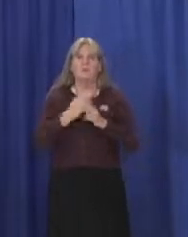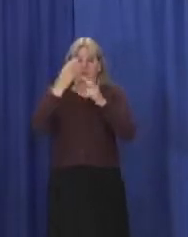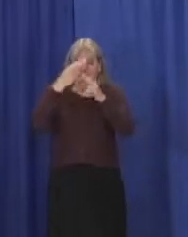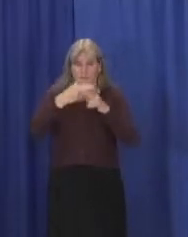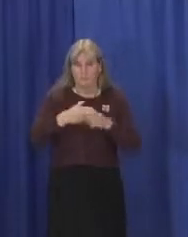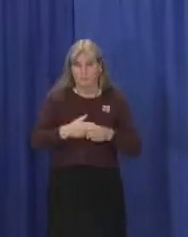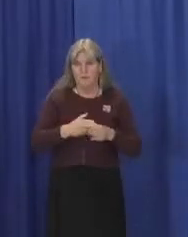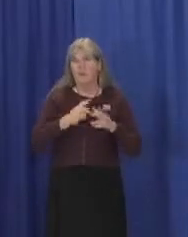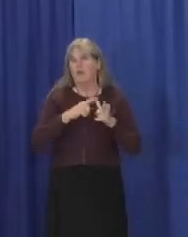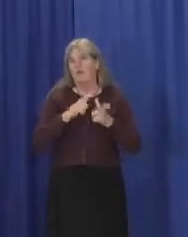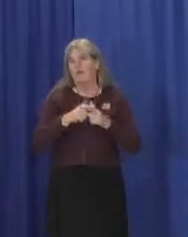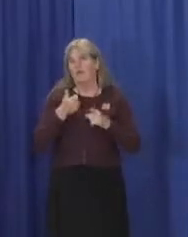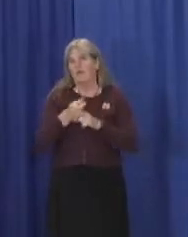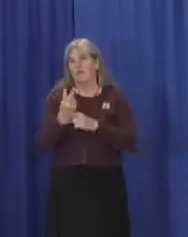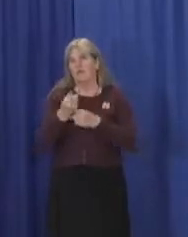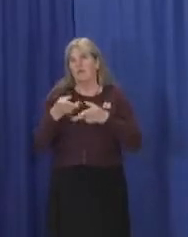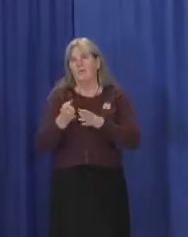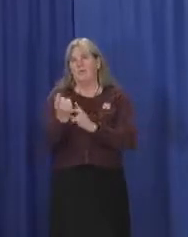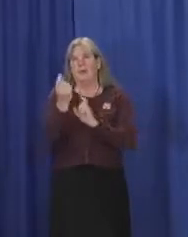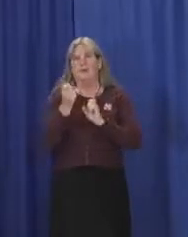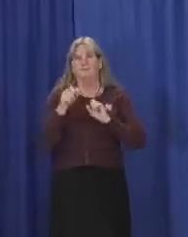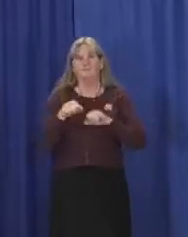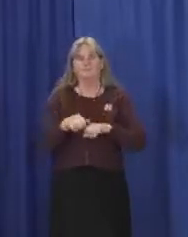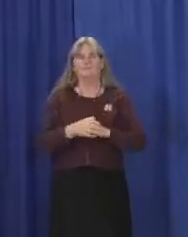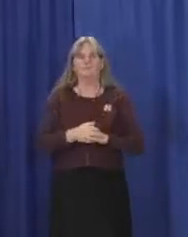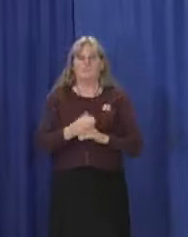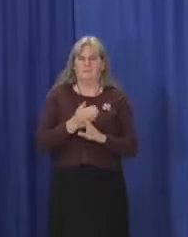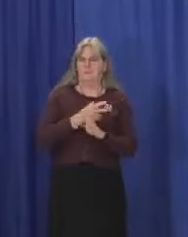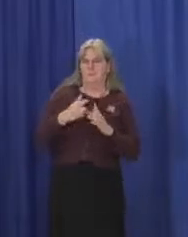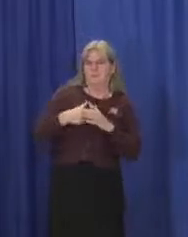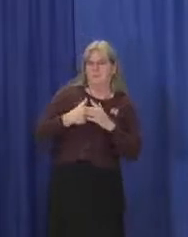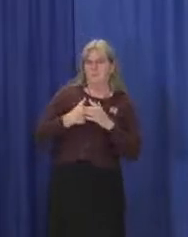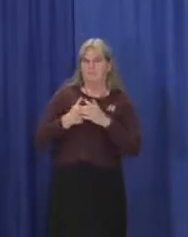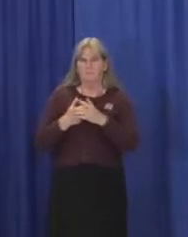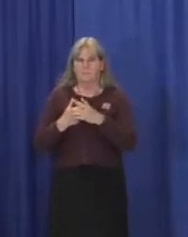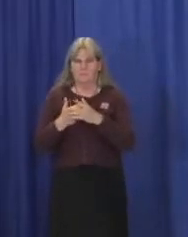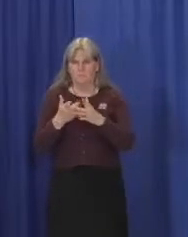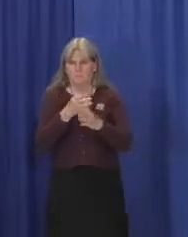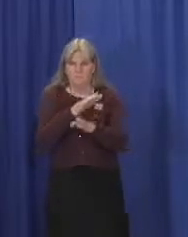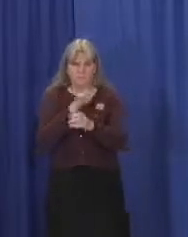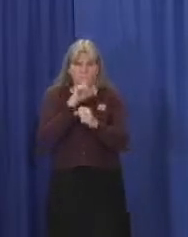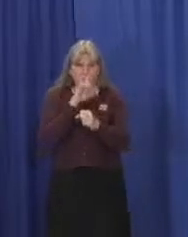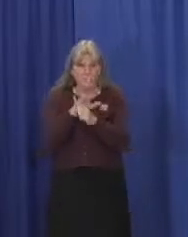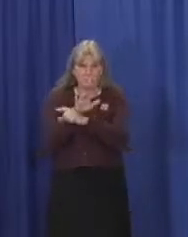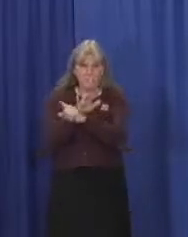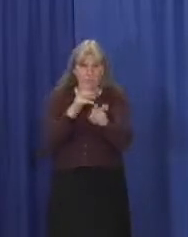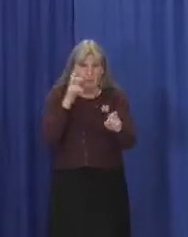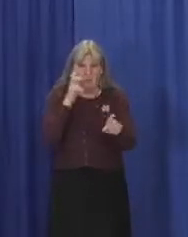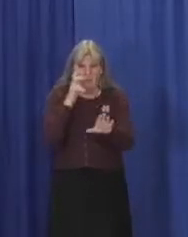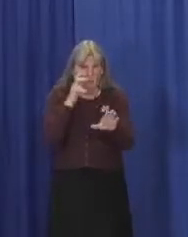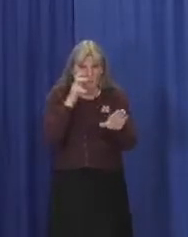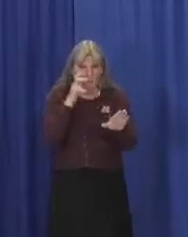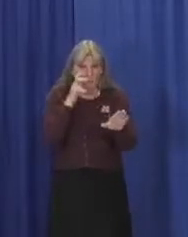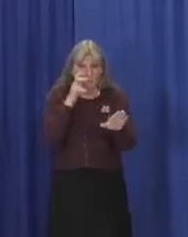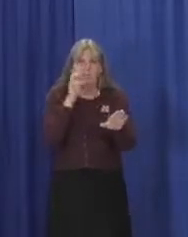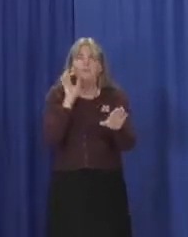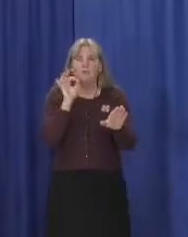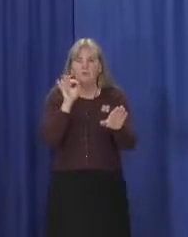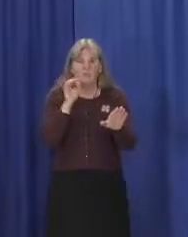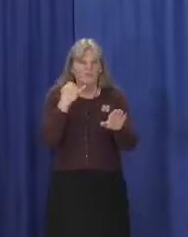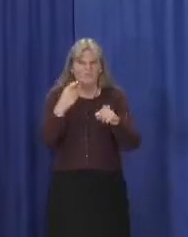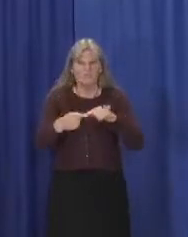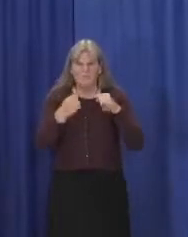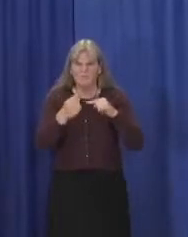by name, and you will each have 2 questions. Before we begin with our speakers, I would like to verify that everyone can hear us. If any